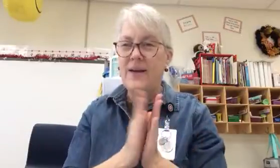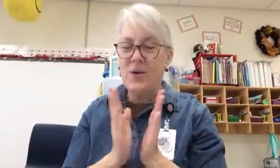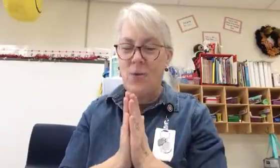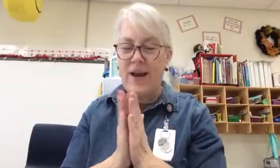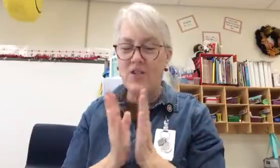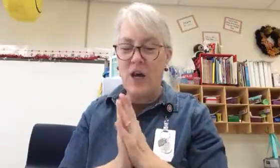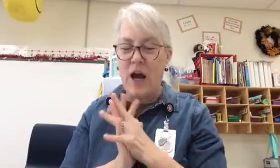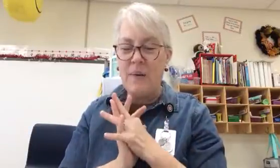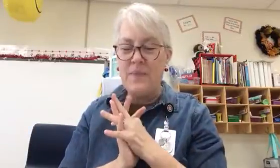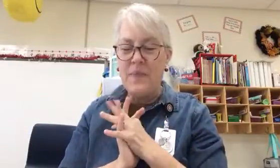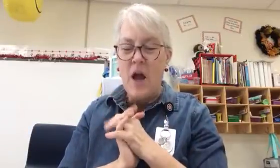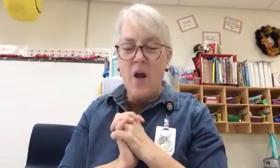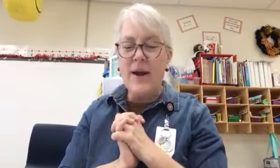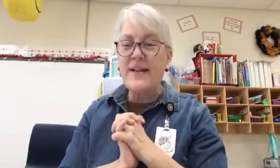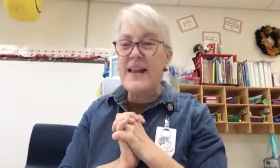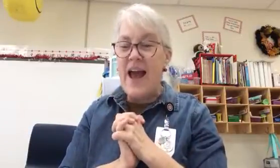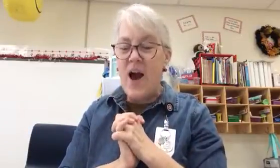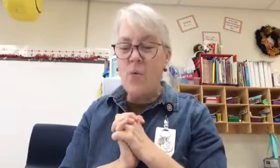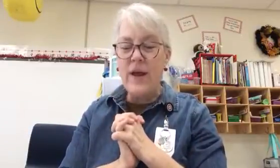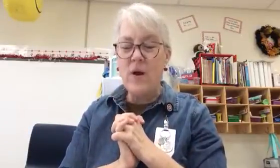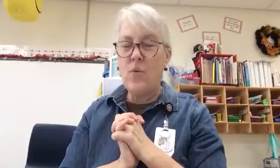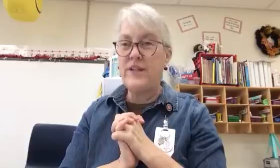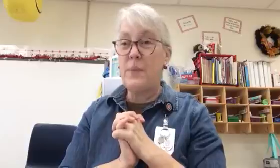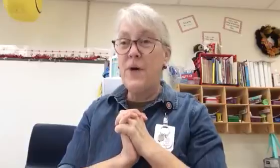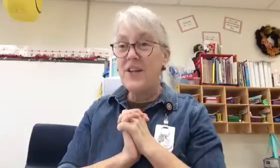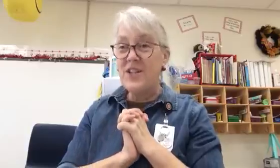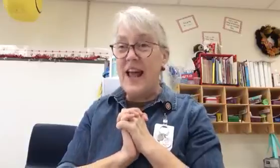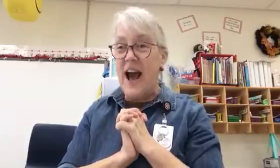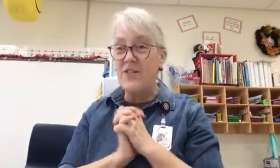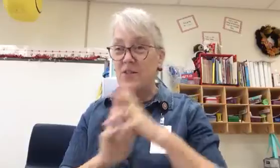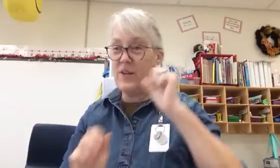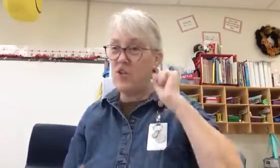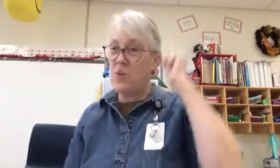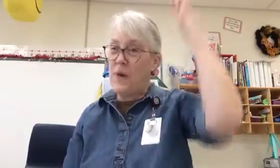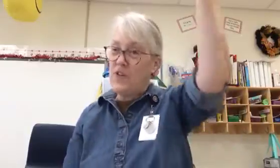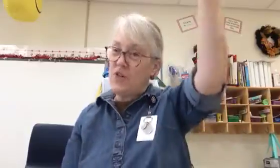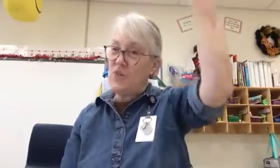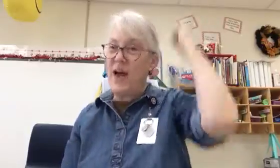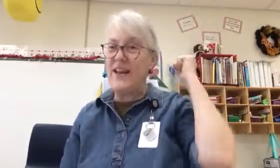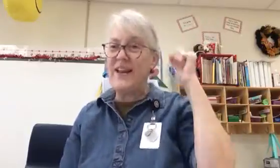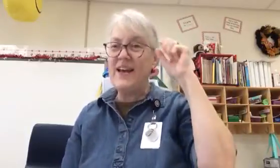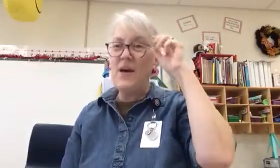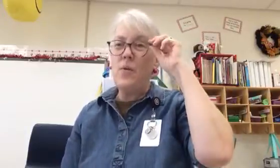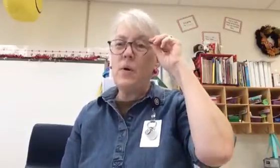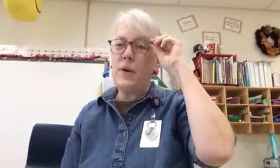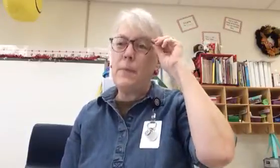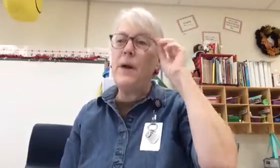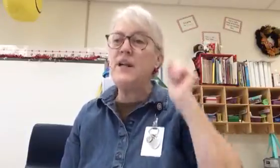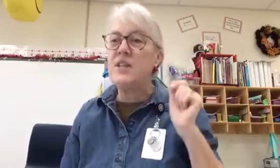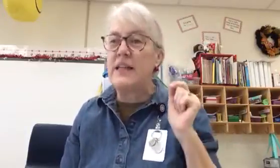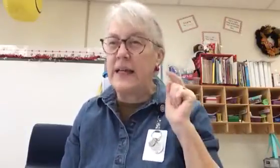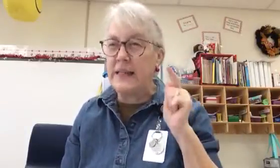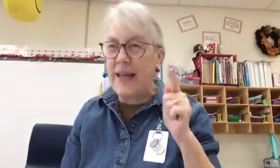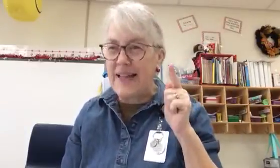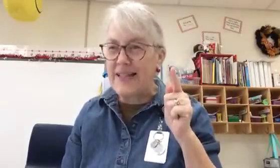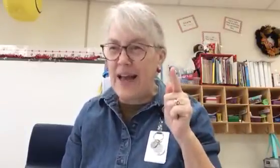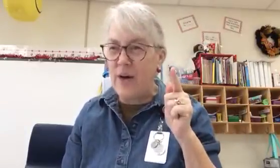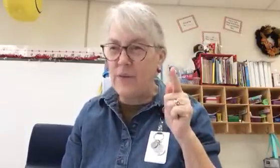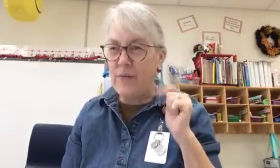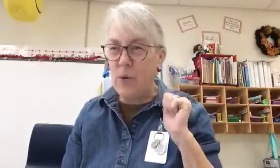Great job. All right, now we are going to punch it out. So get your punchers ready. We're going to punch out the last sound of